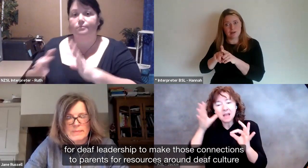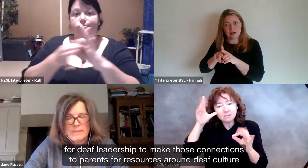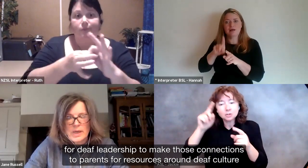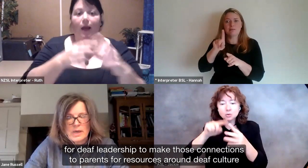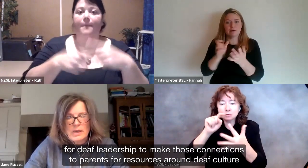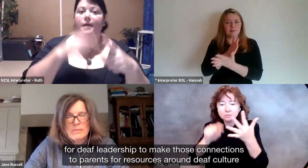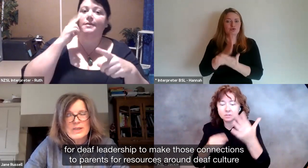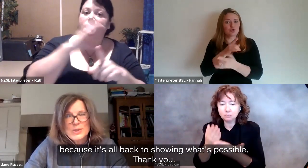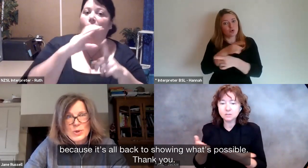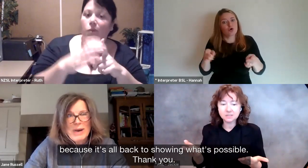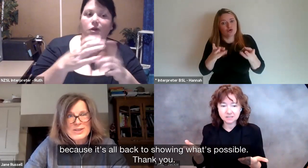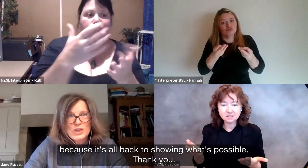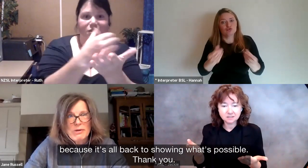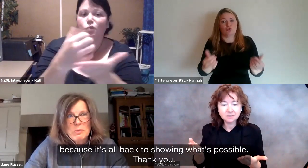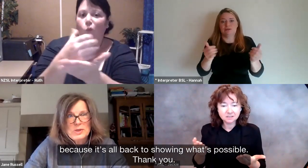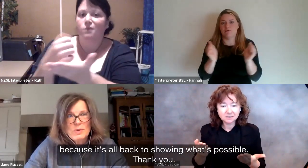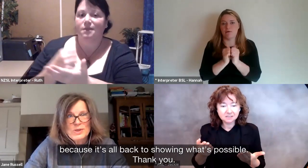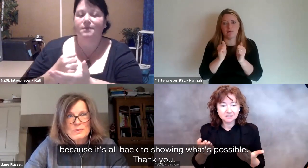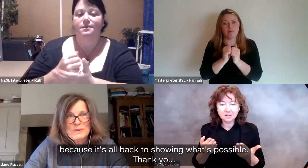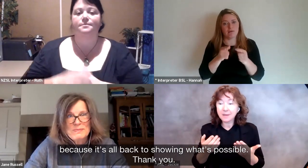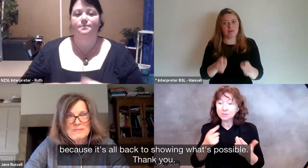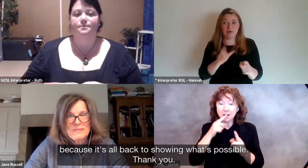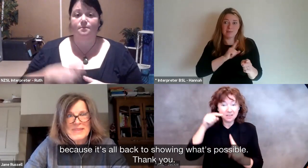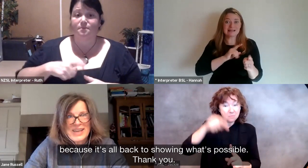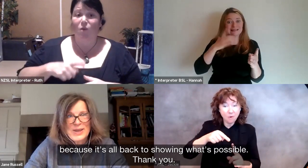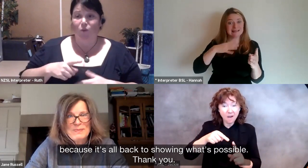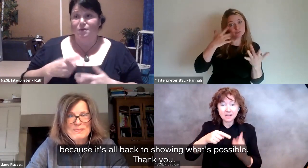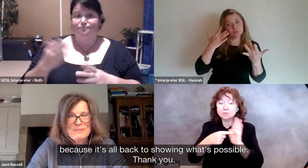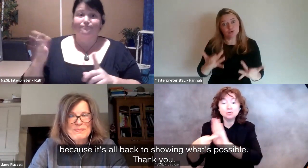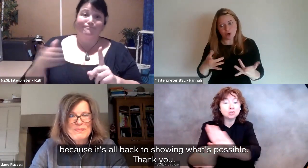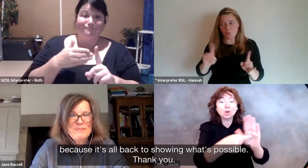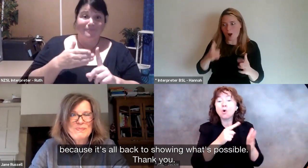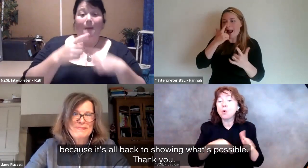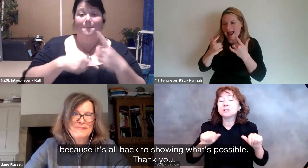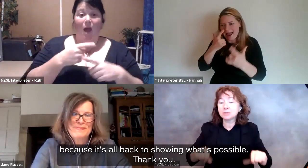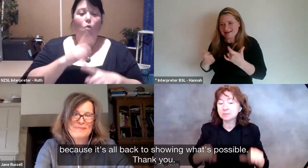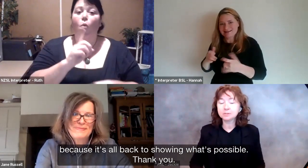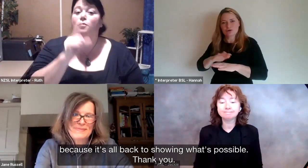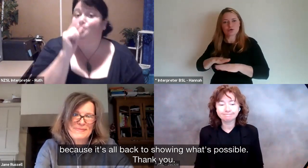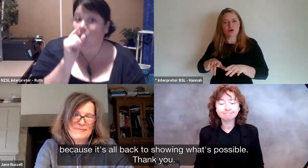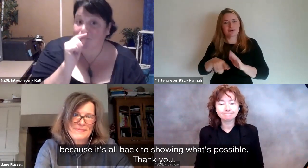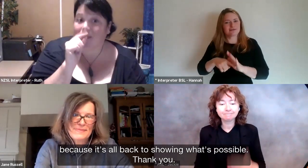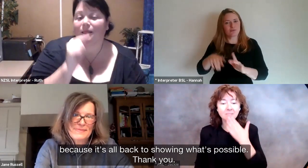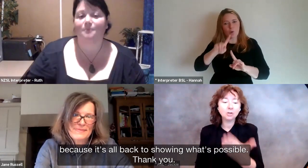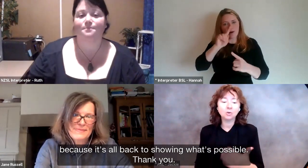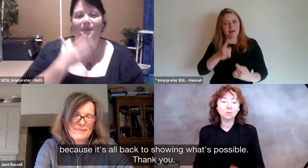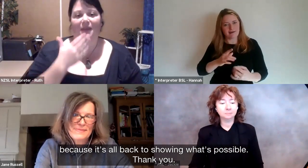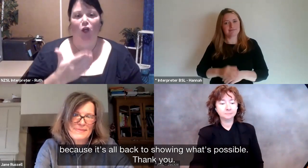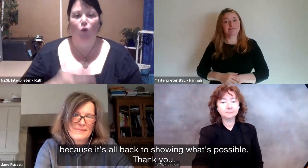because it's all back to showing what's possible. Thank you. Thank you.